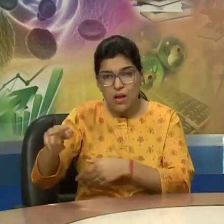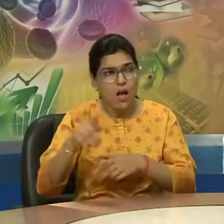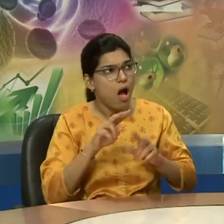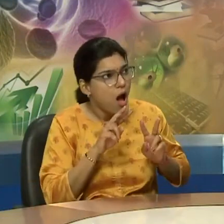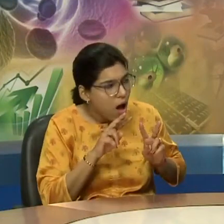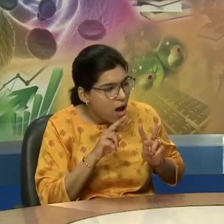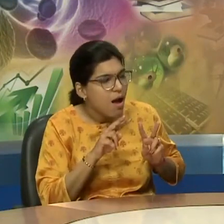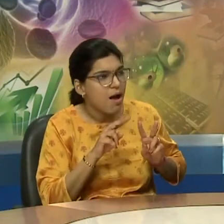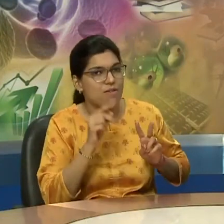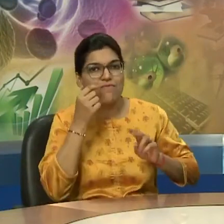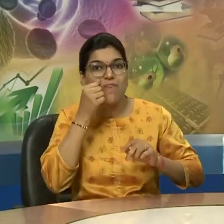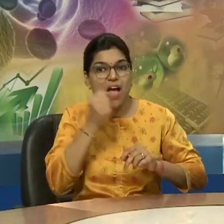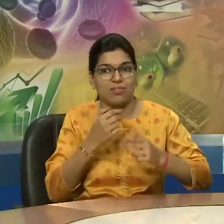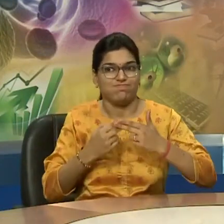Neem has so many